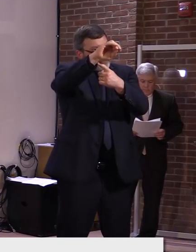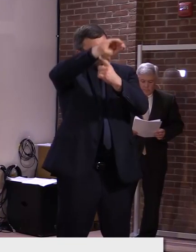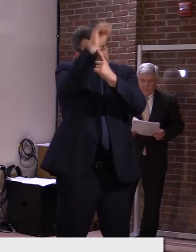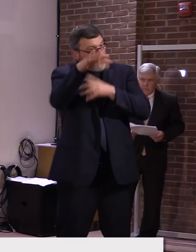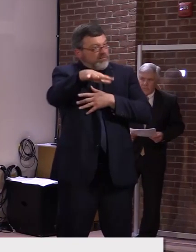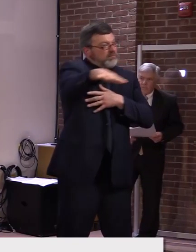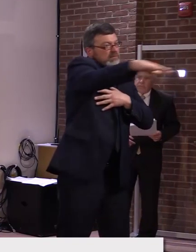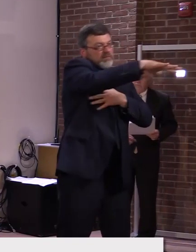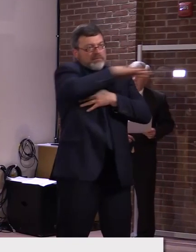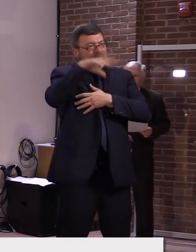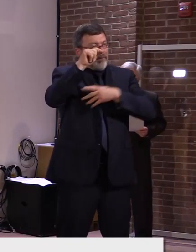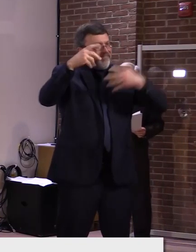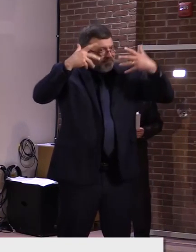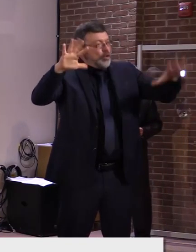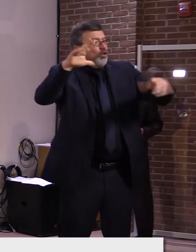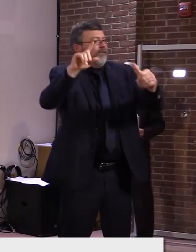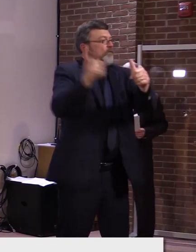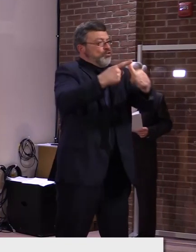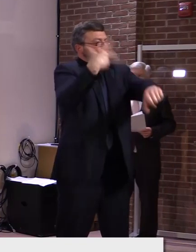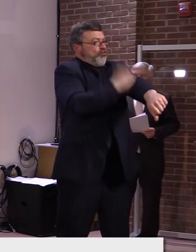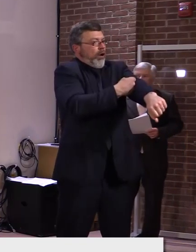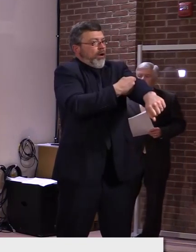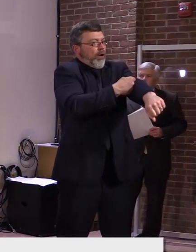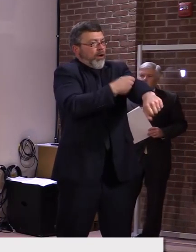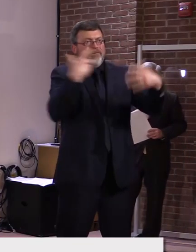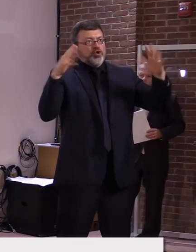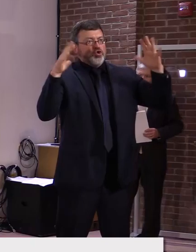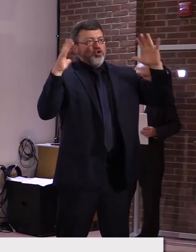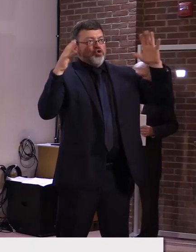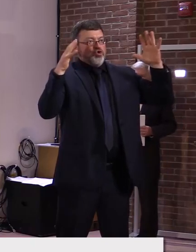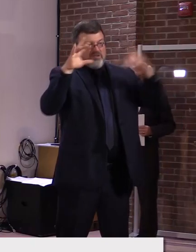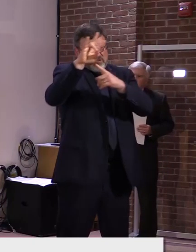over, having received at least one dose of the vaccine. That's over